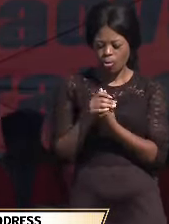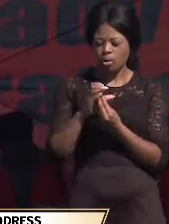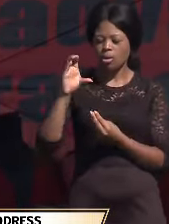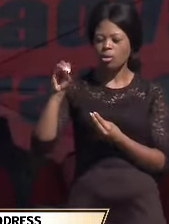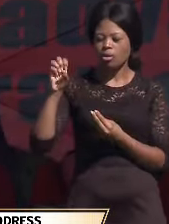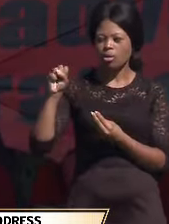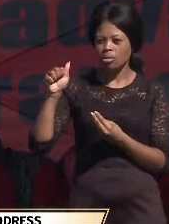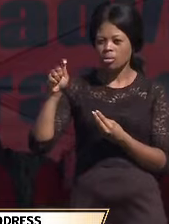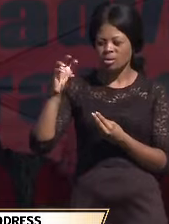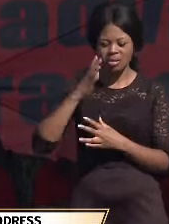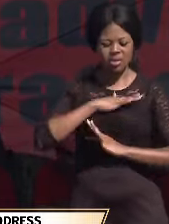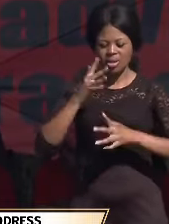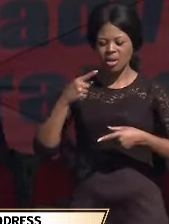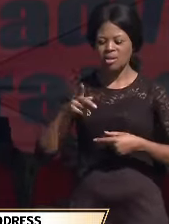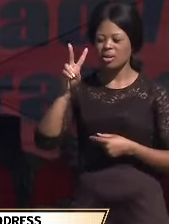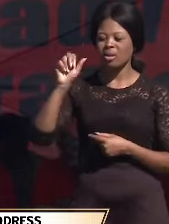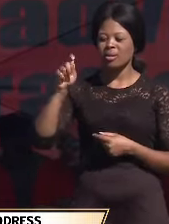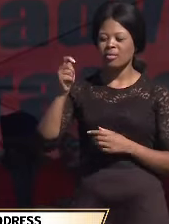le nto yokunyuka kwe-VAT.